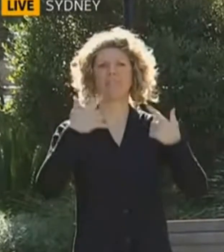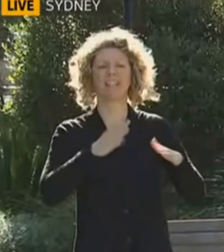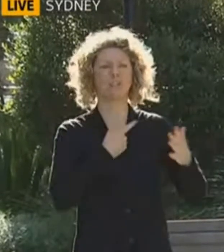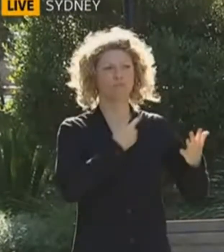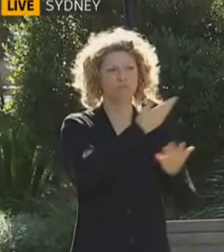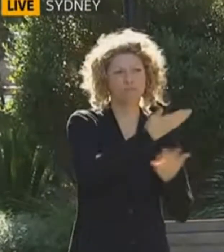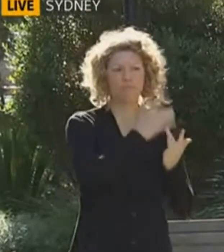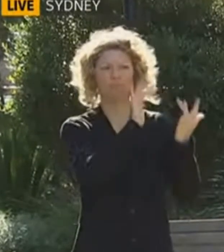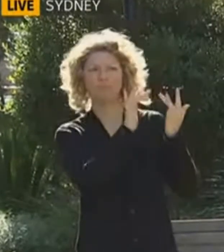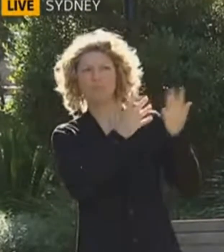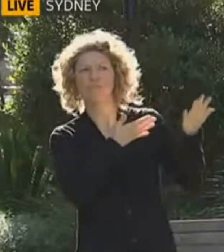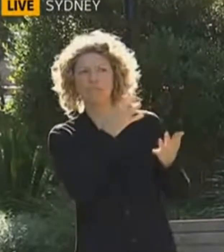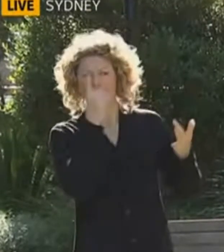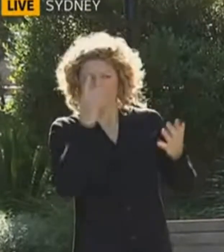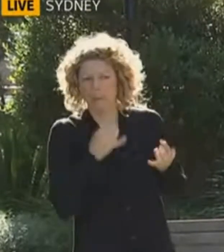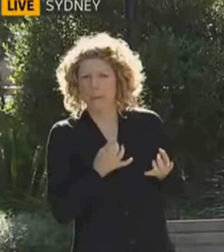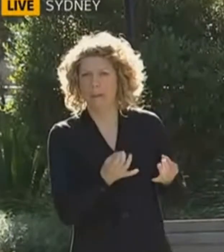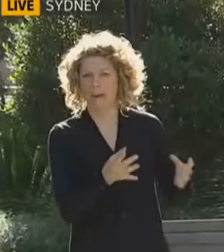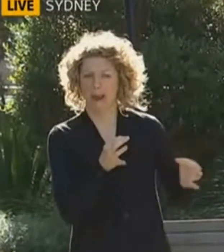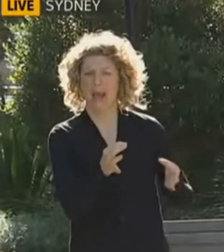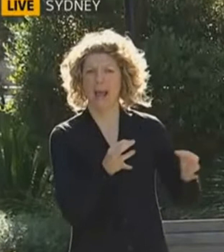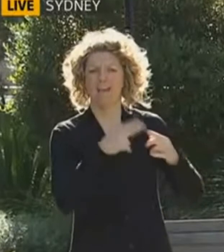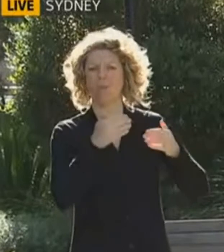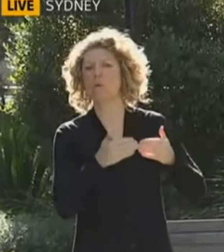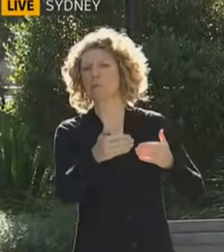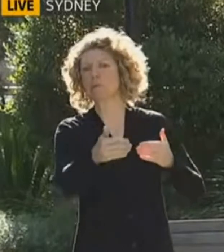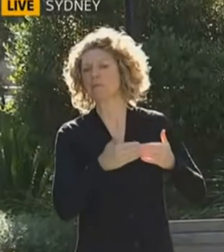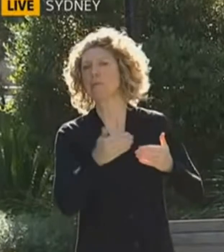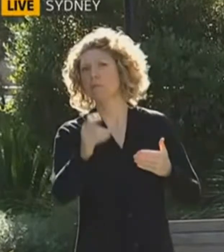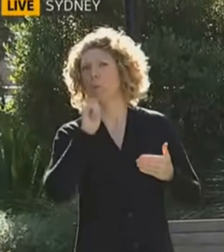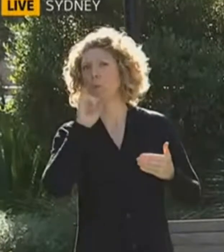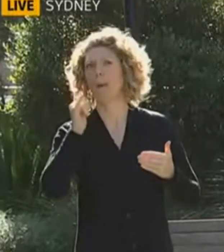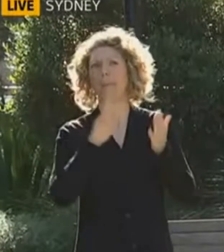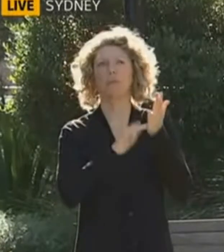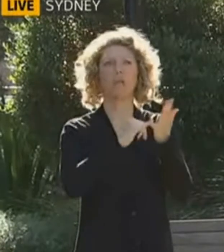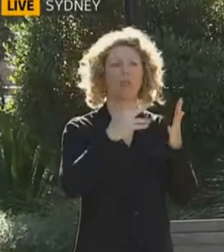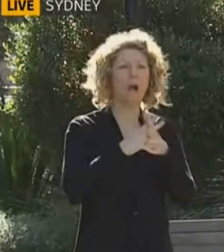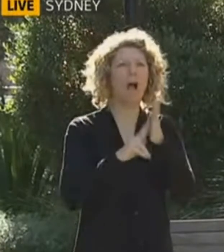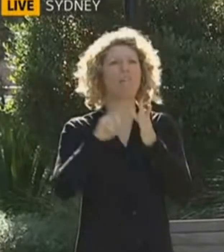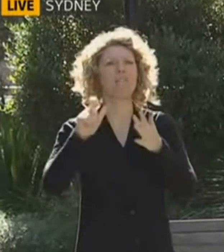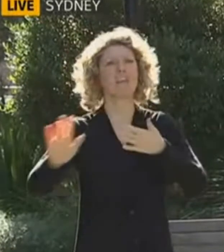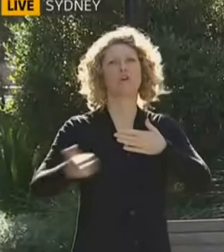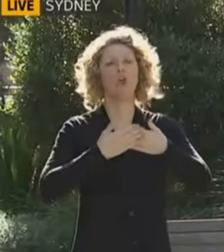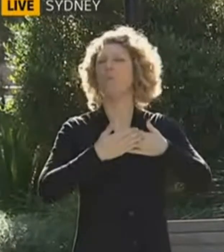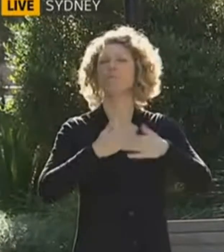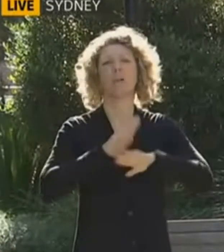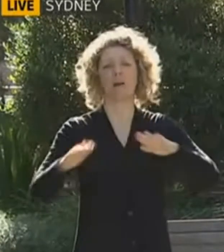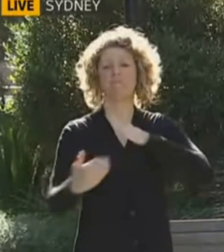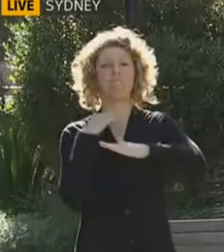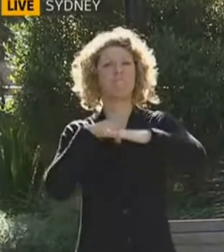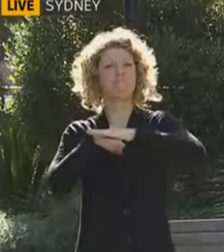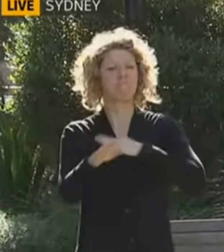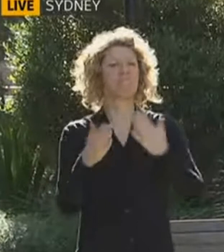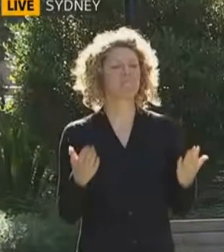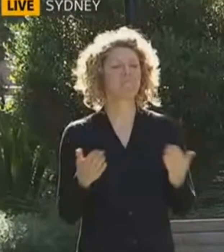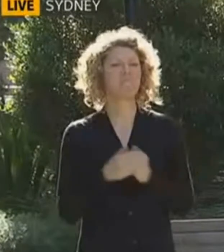contact for a number of days now in anticipation that this could be occurring today, and I want to thank him for being so ready, because as you know